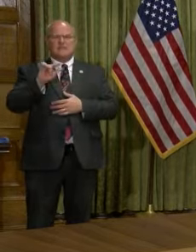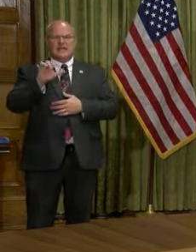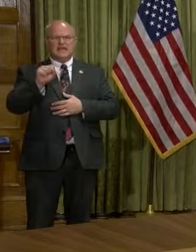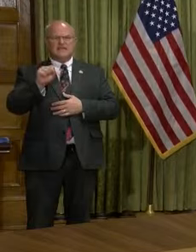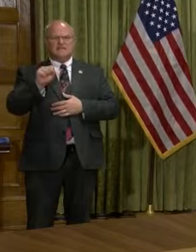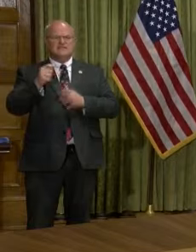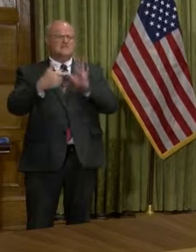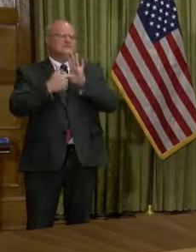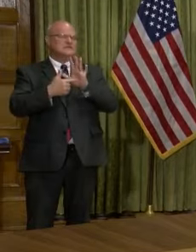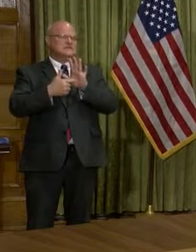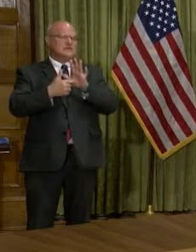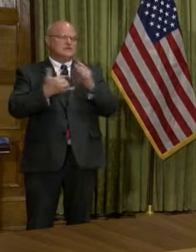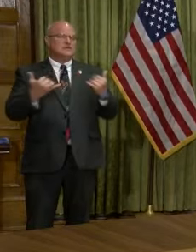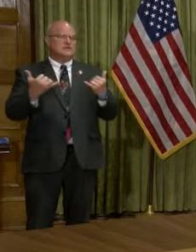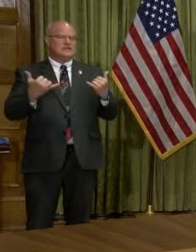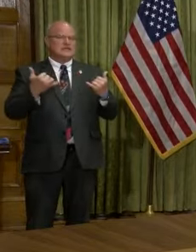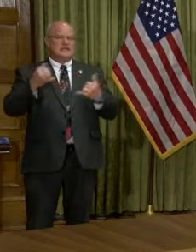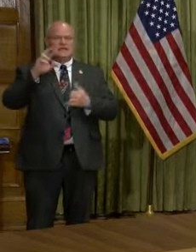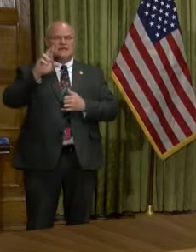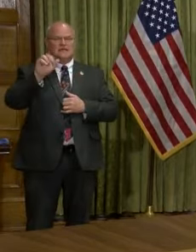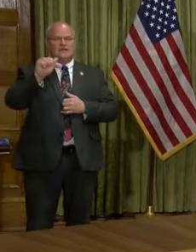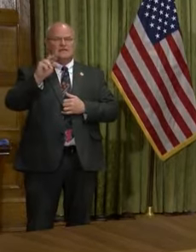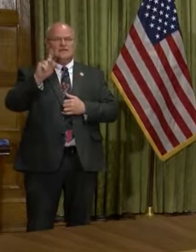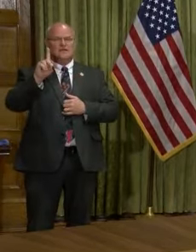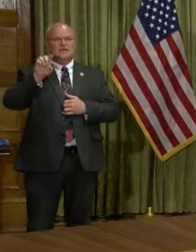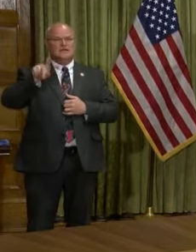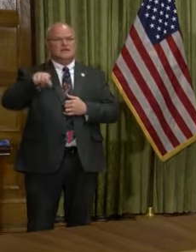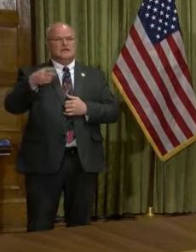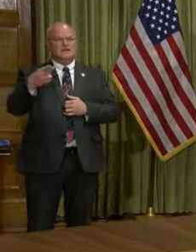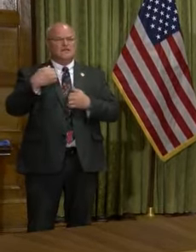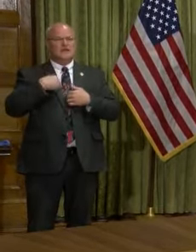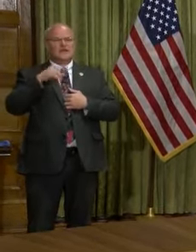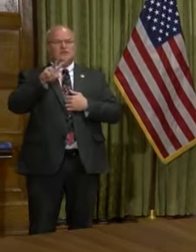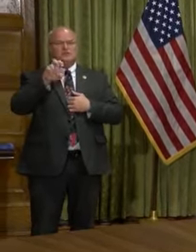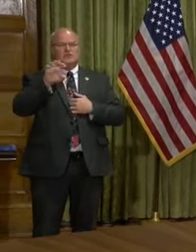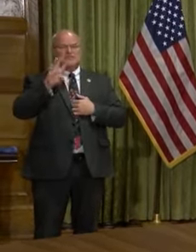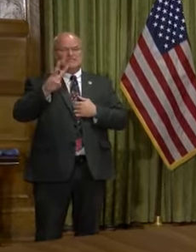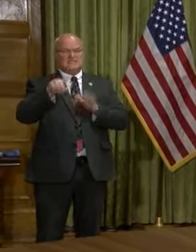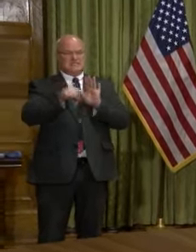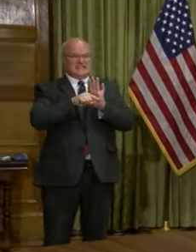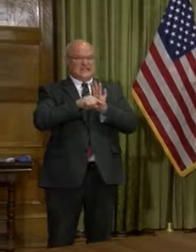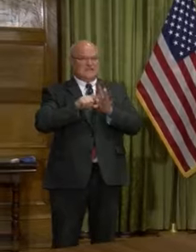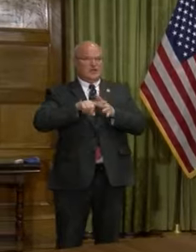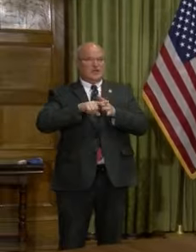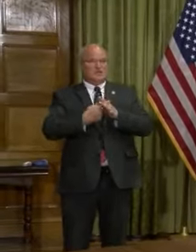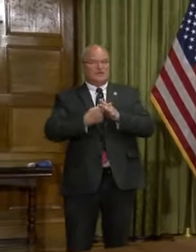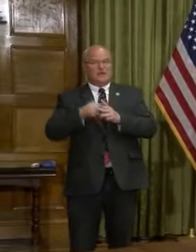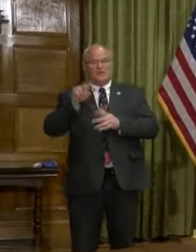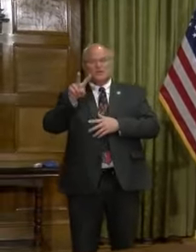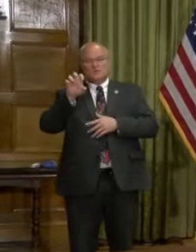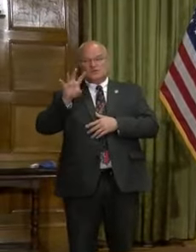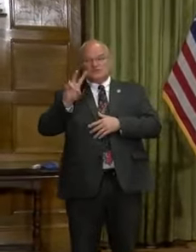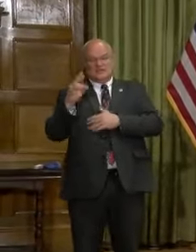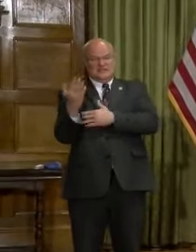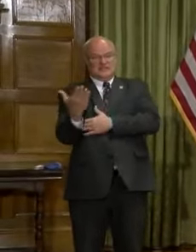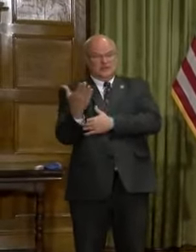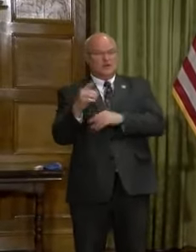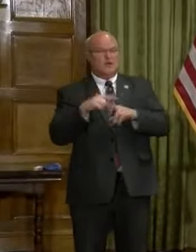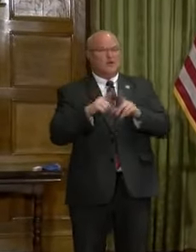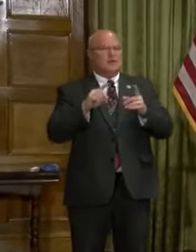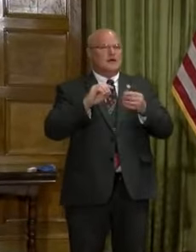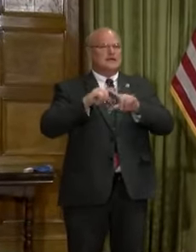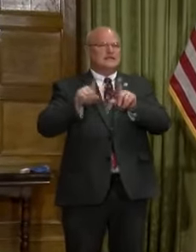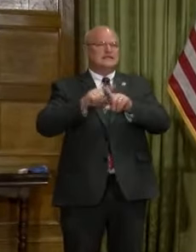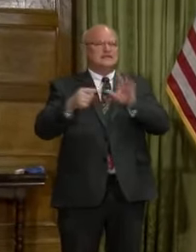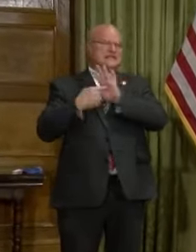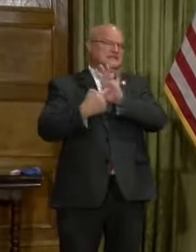days, and I'll give you an example today. Randolph County was down to 206 negative. It actually began at 207 this morning, but there's numerous